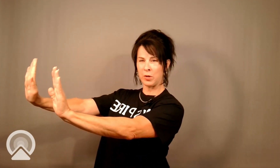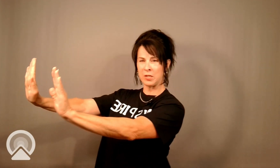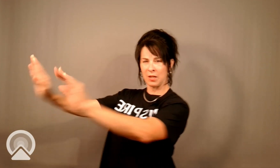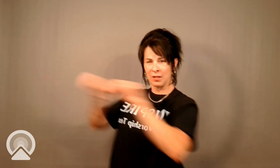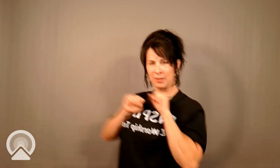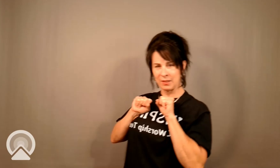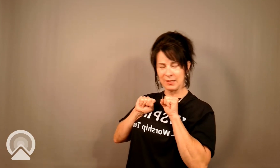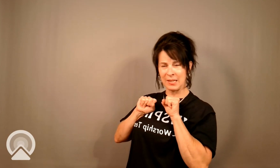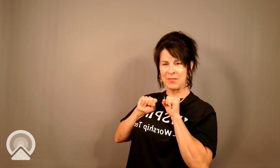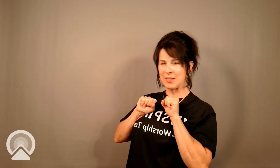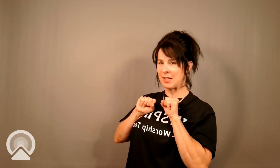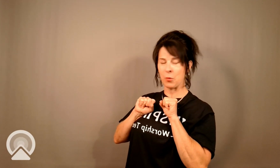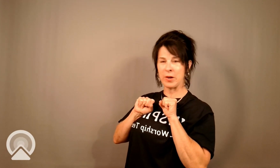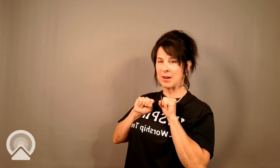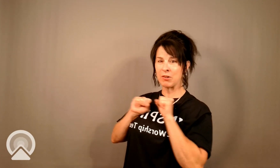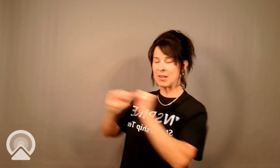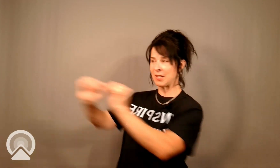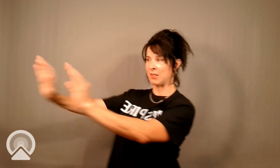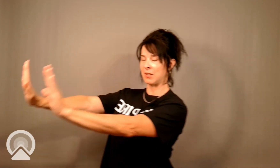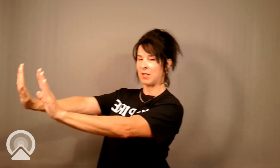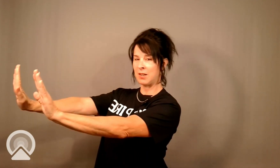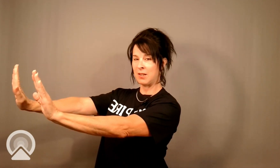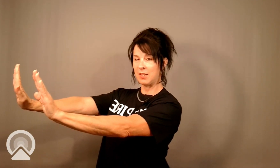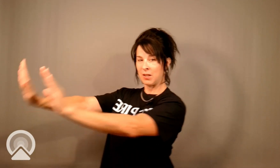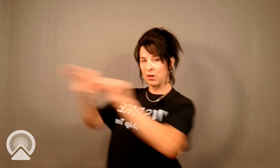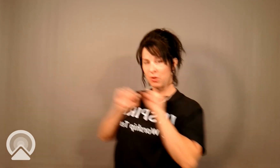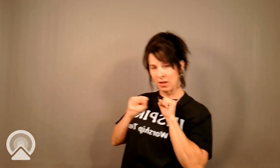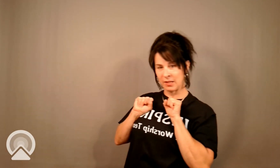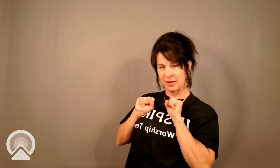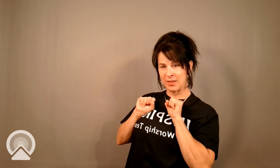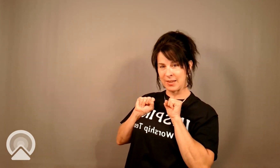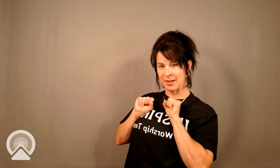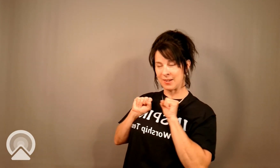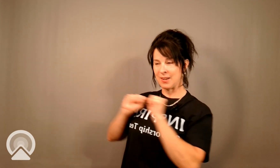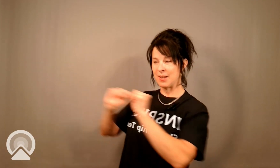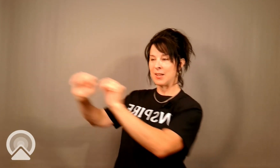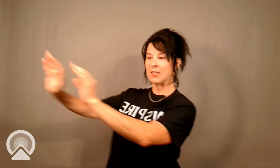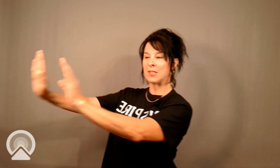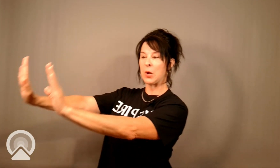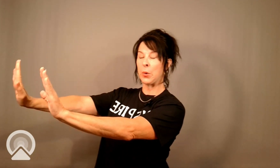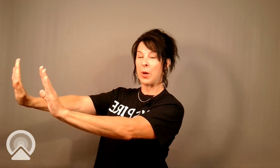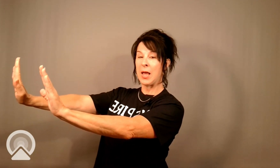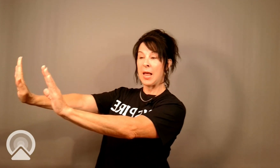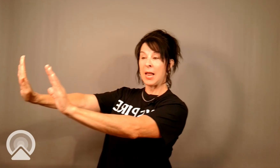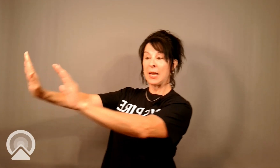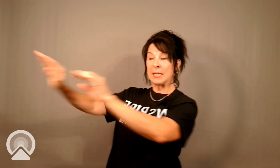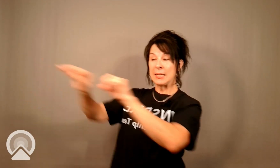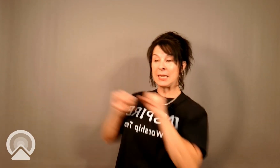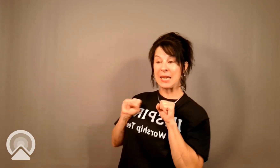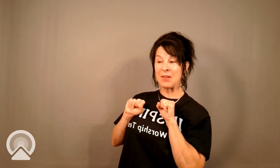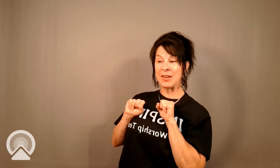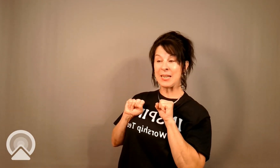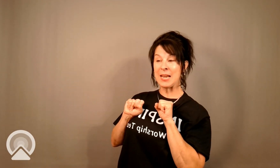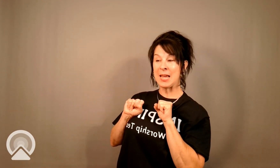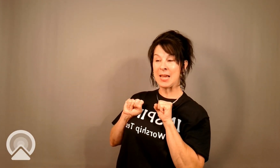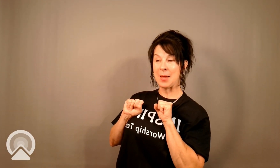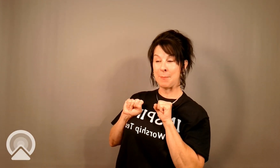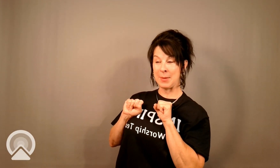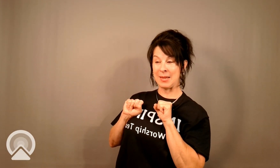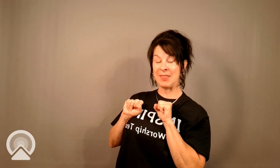to leave it there. Whatever it is, you're going to leave it there. So leaving me